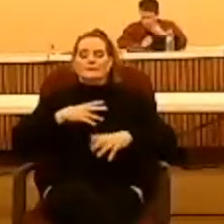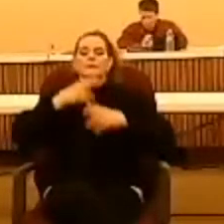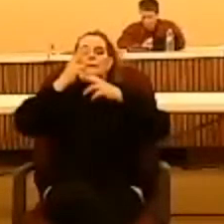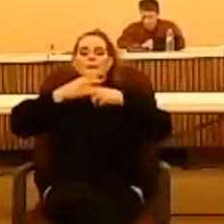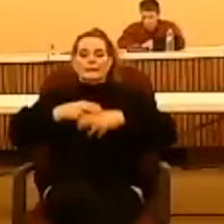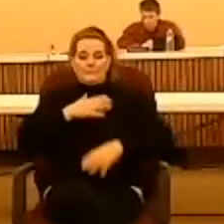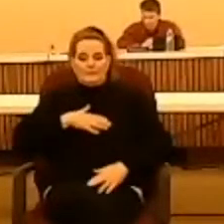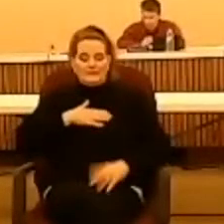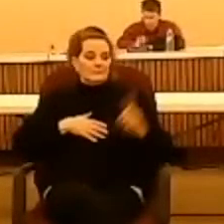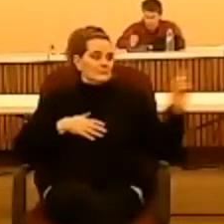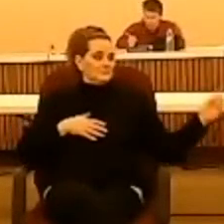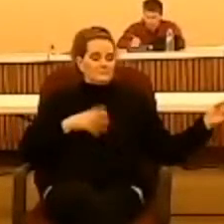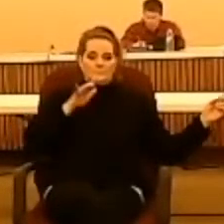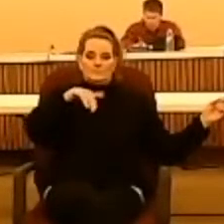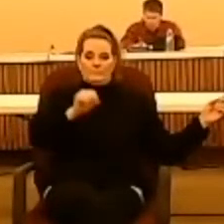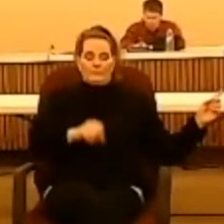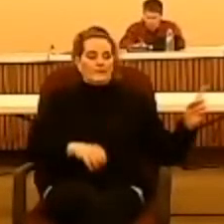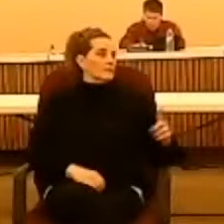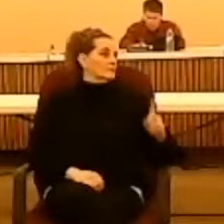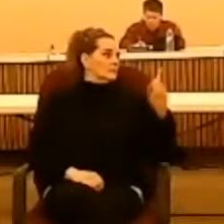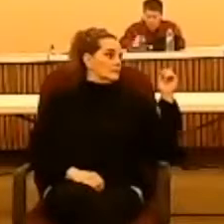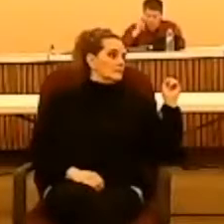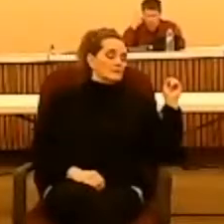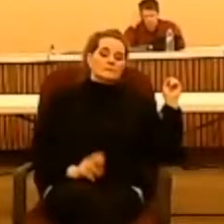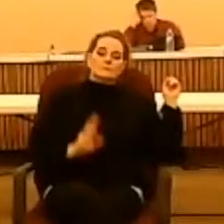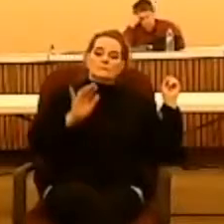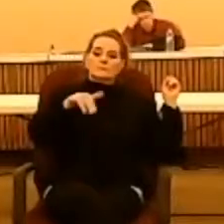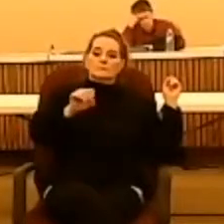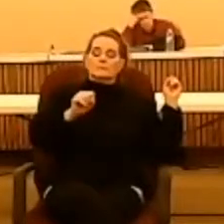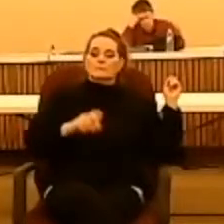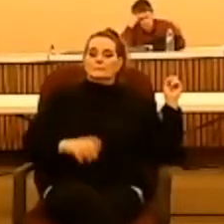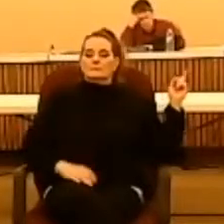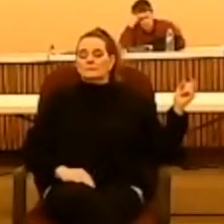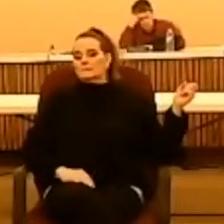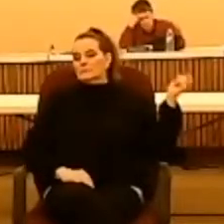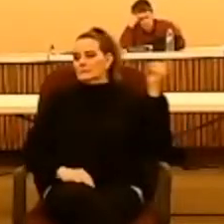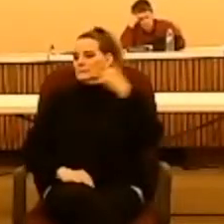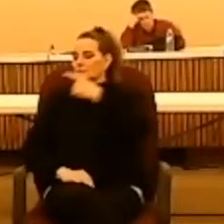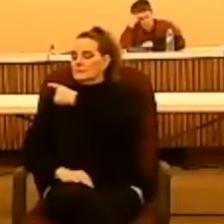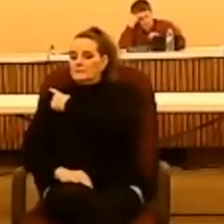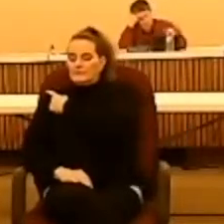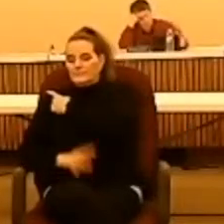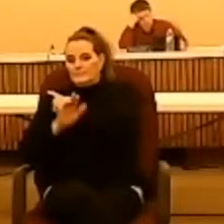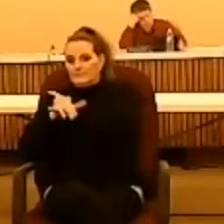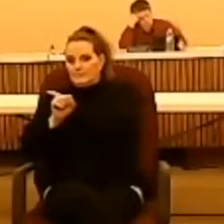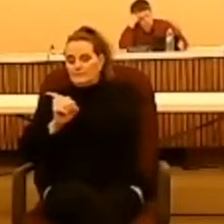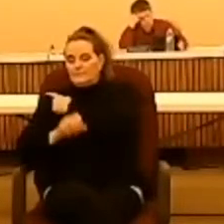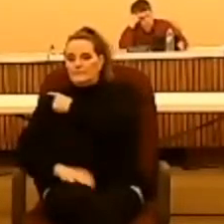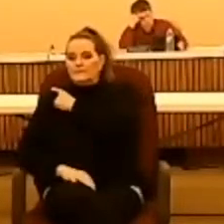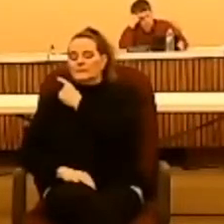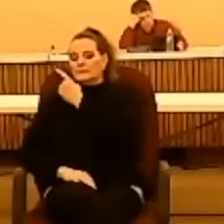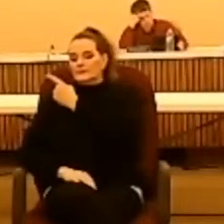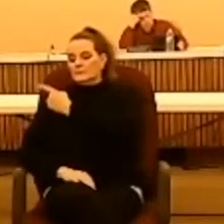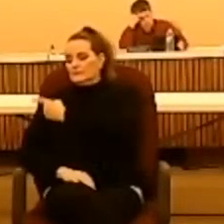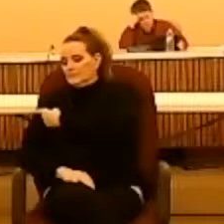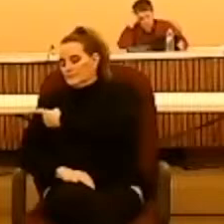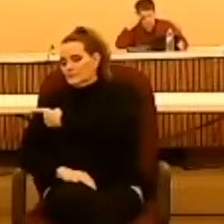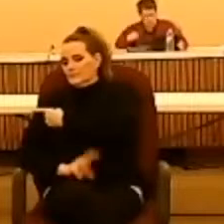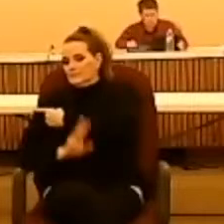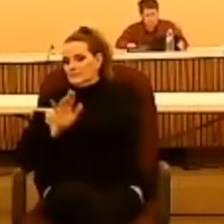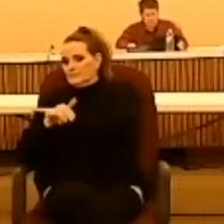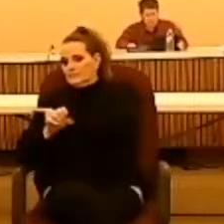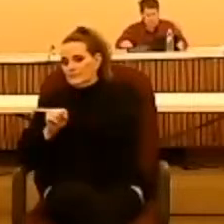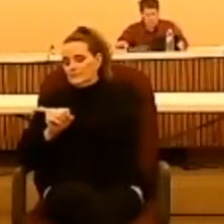Councilmember Barley, Aye. Councilmember Stafford, Councilmember Safranek, Aye. Councilmember